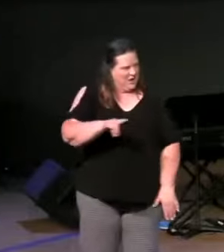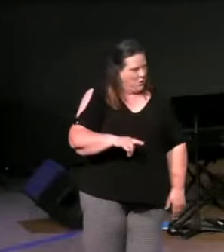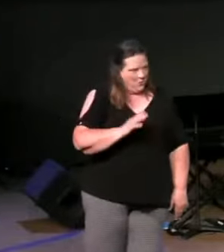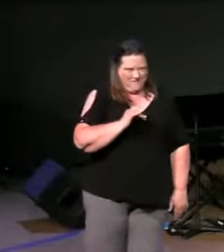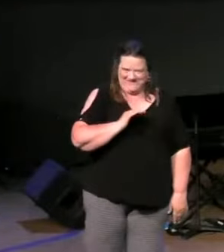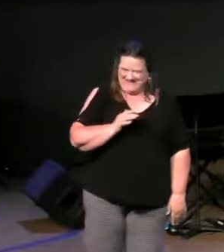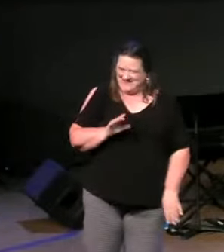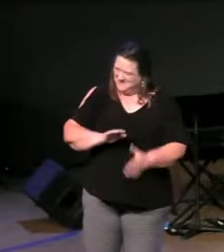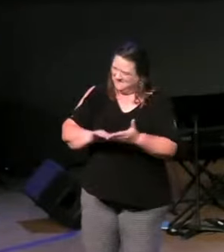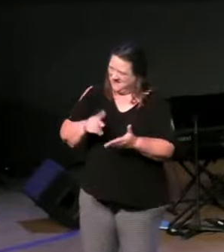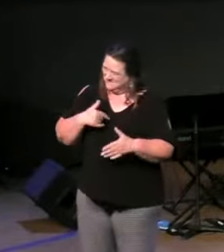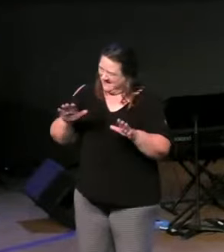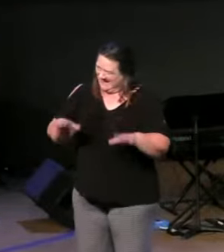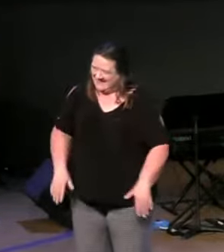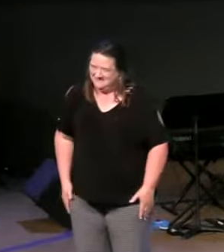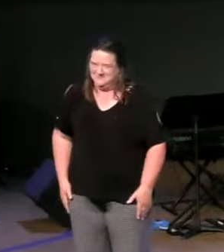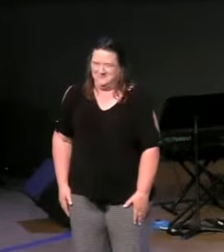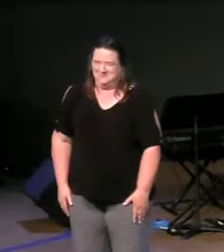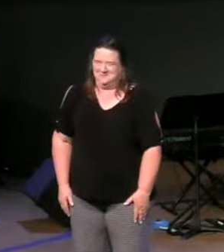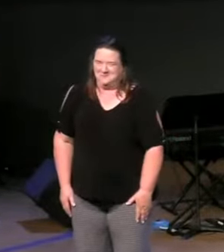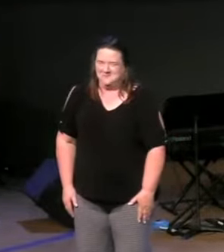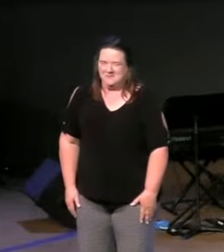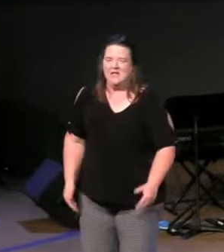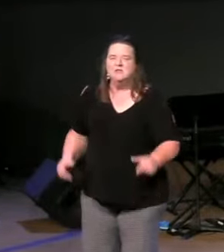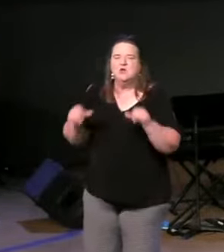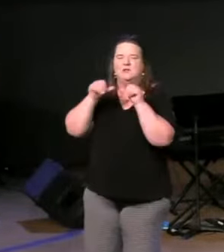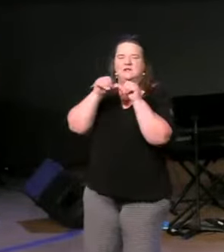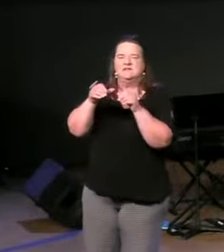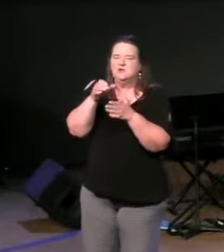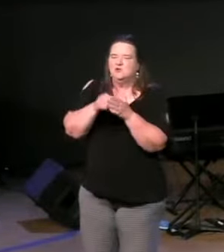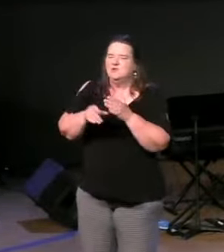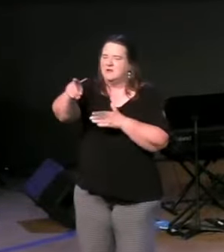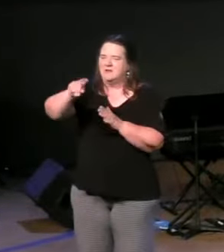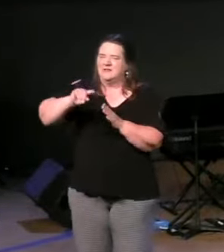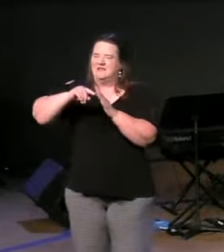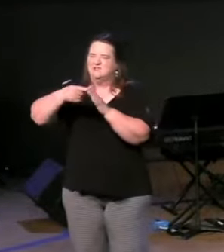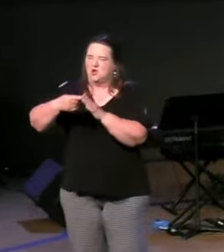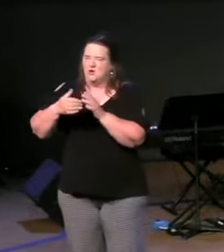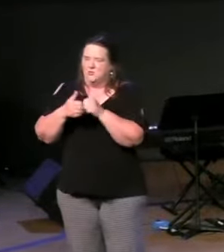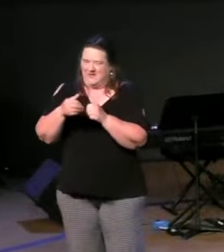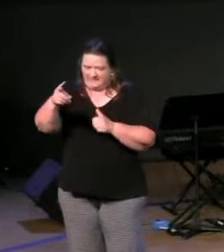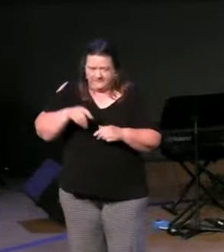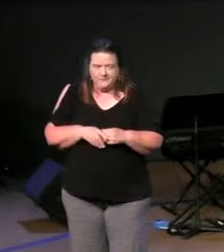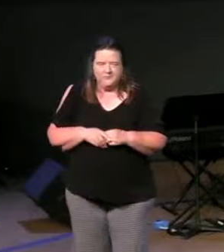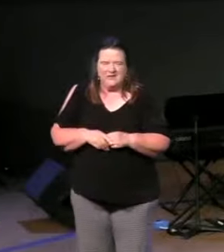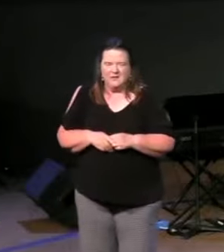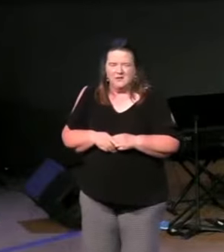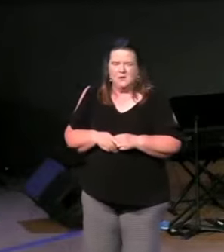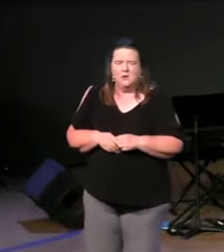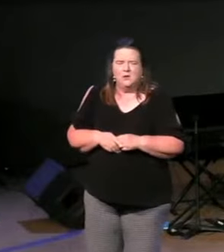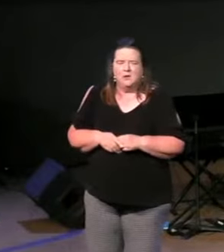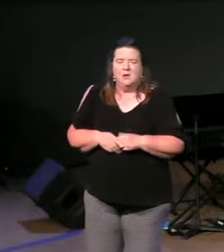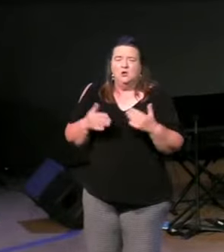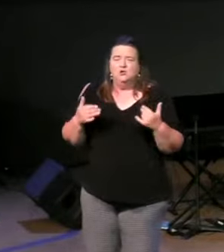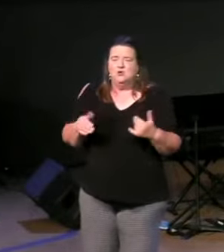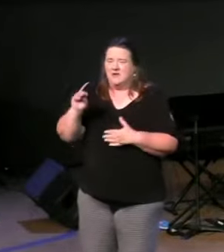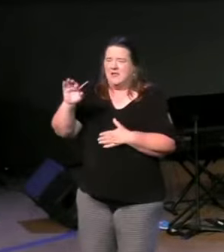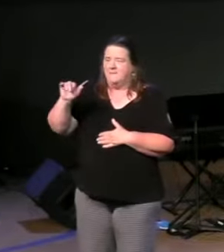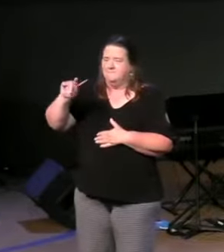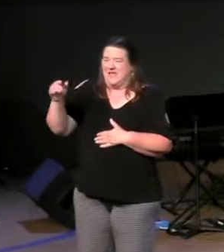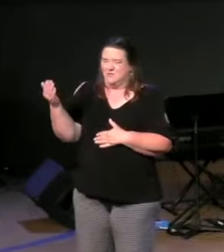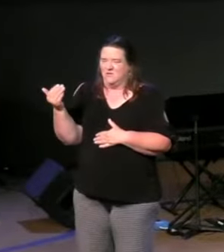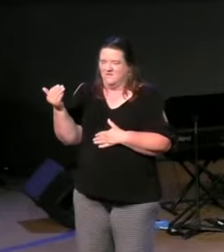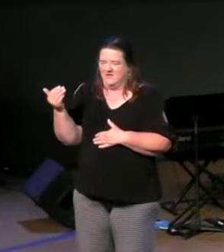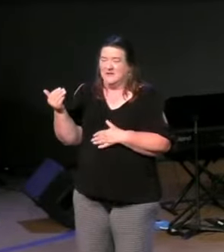forgive me. But let's continue on with the chapter that Pastor Bill kind of led up to. So we're going to be in Matthew chapter